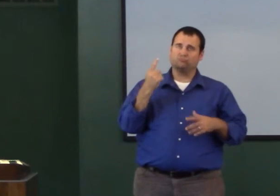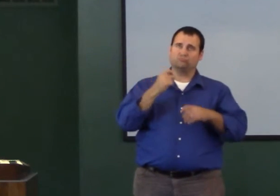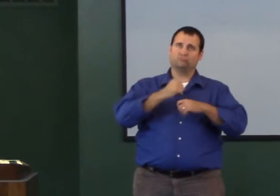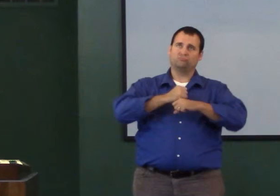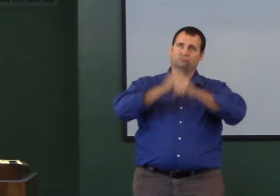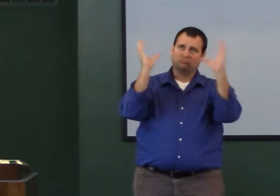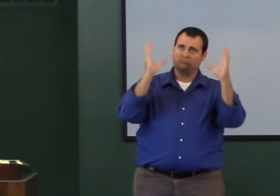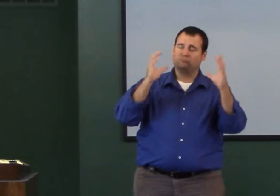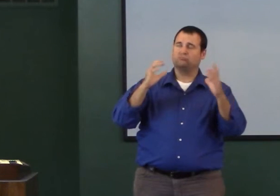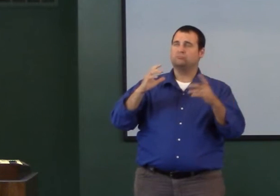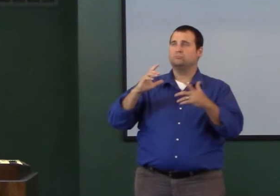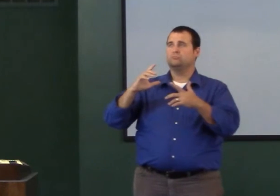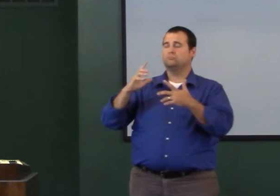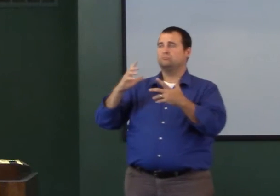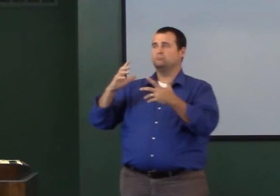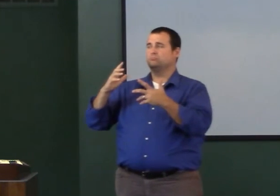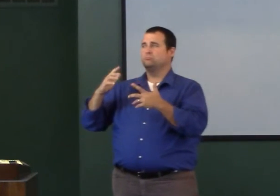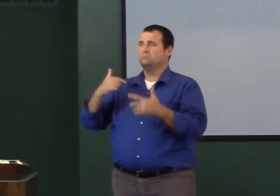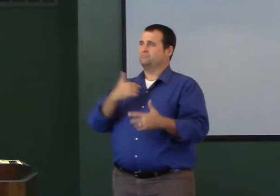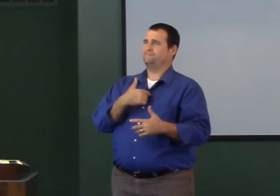Okay, you understand?